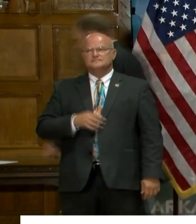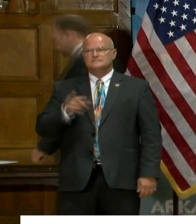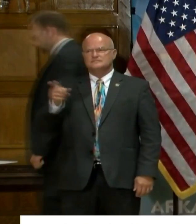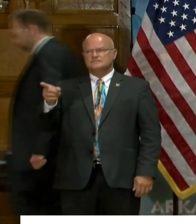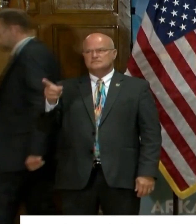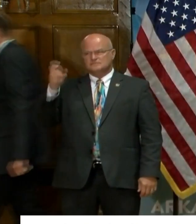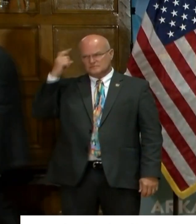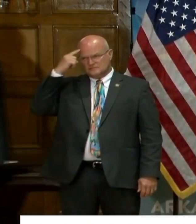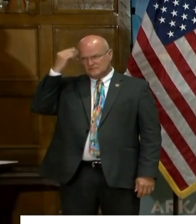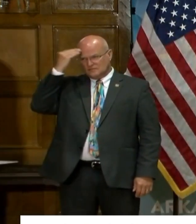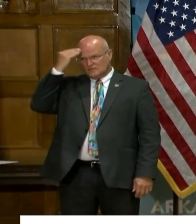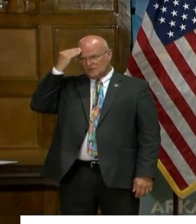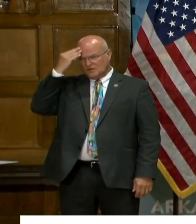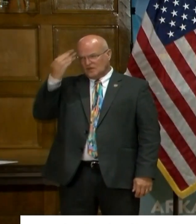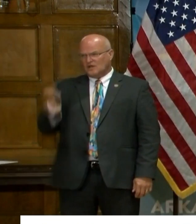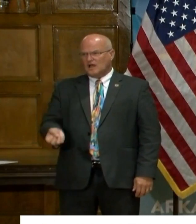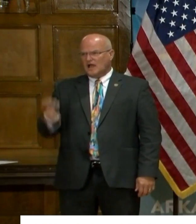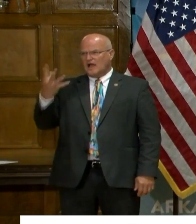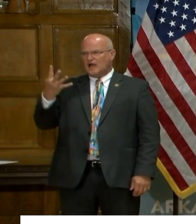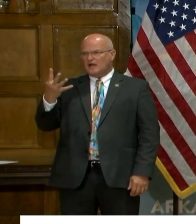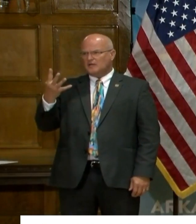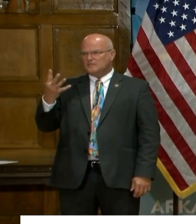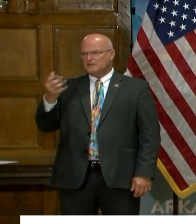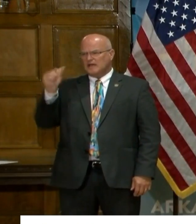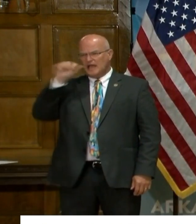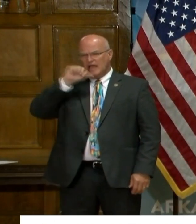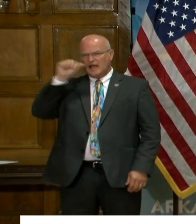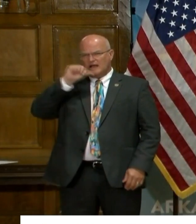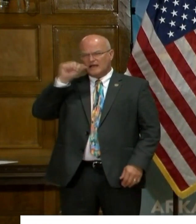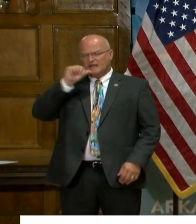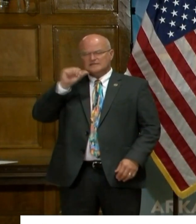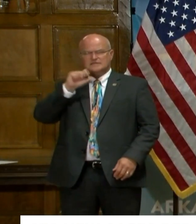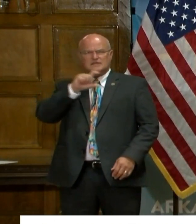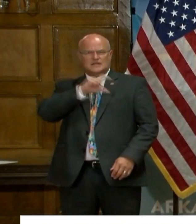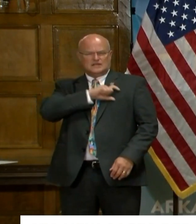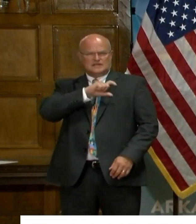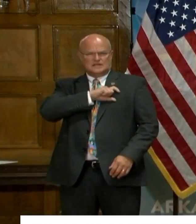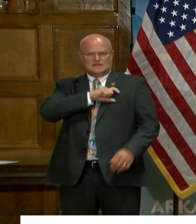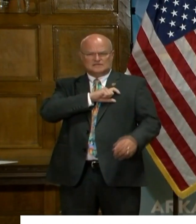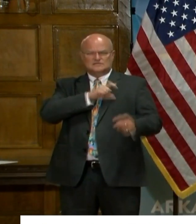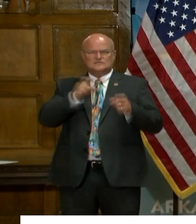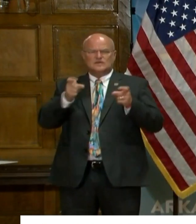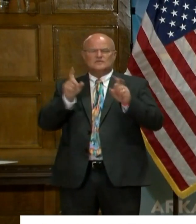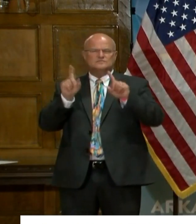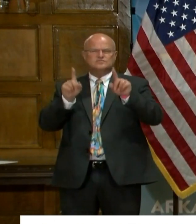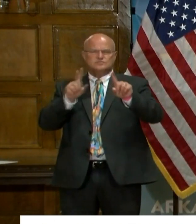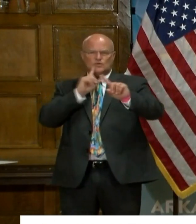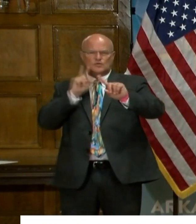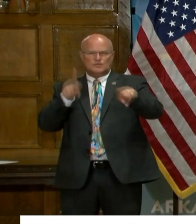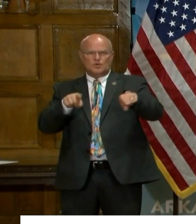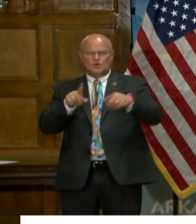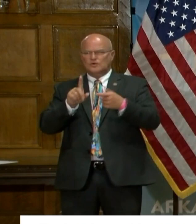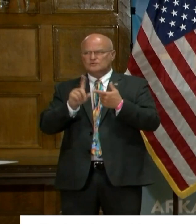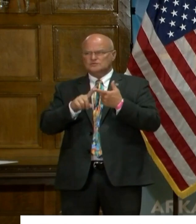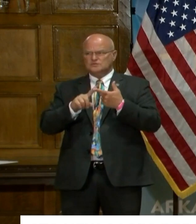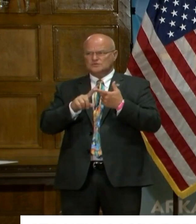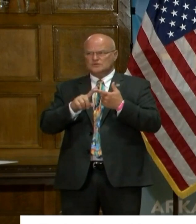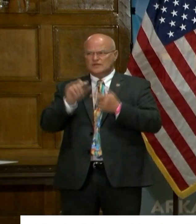Yes. Governor, do you know how many alcoholic beverage control officers are being directed to report to